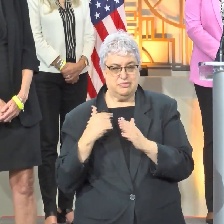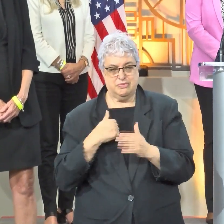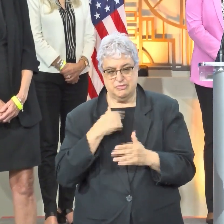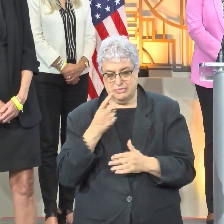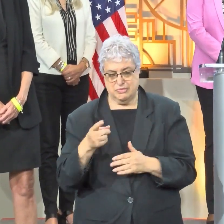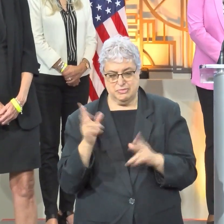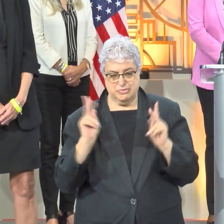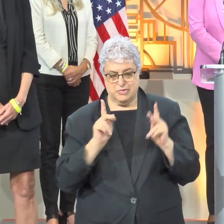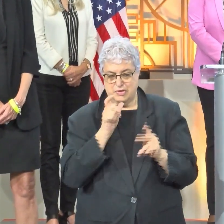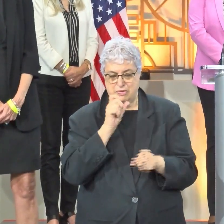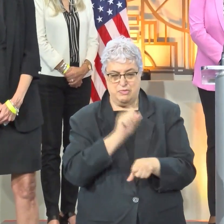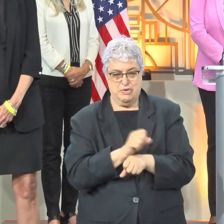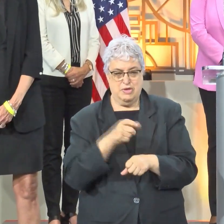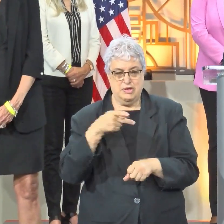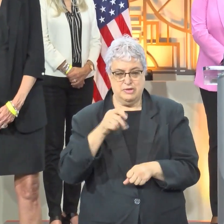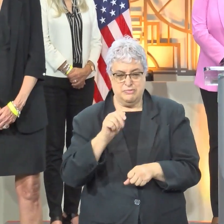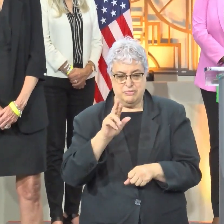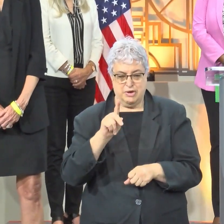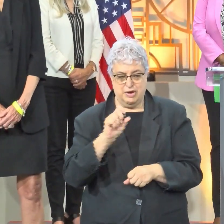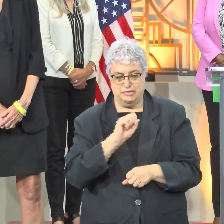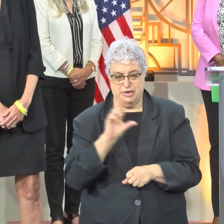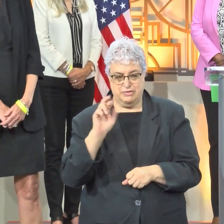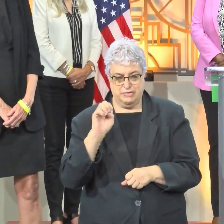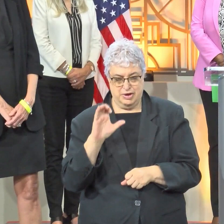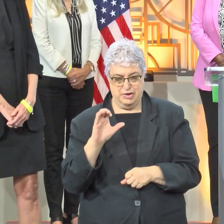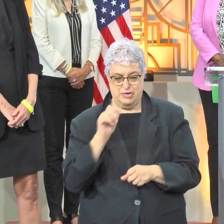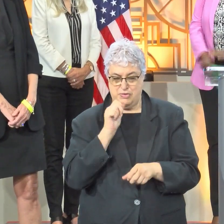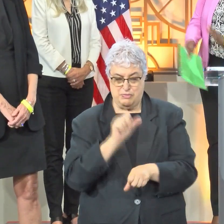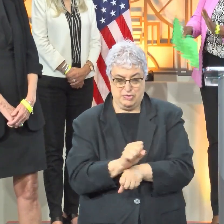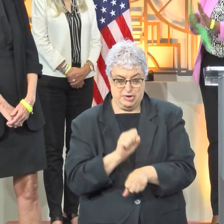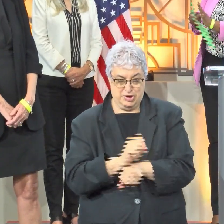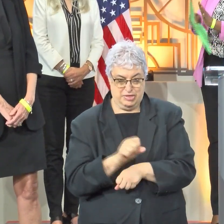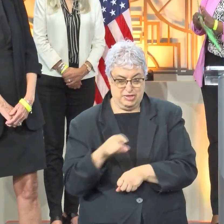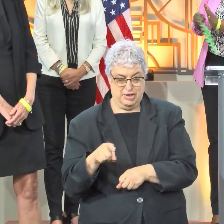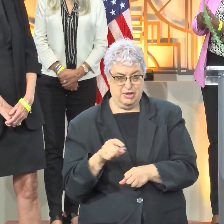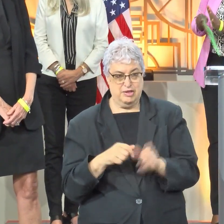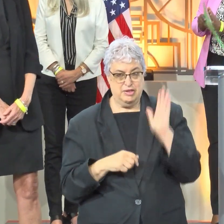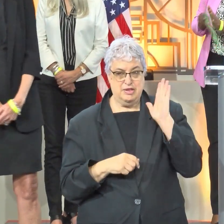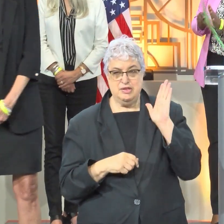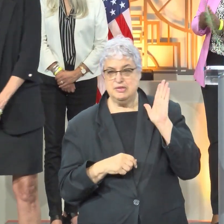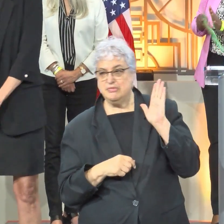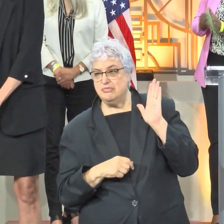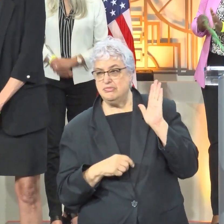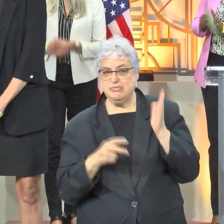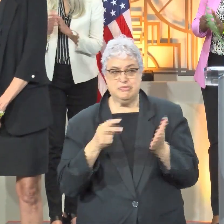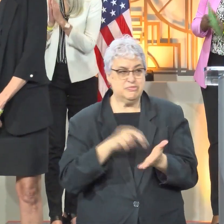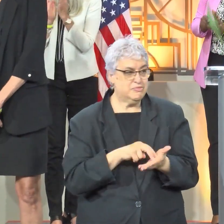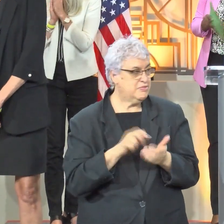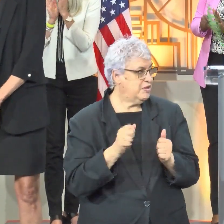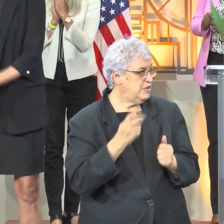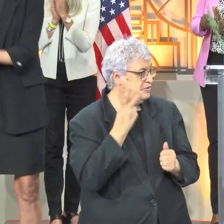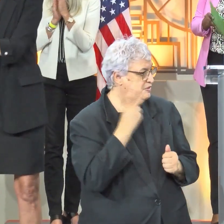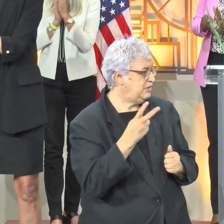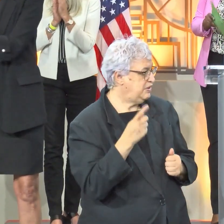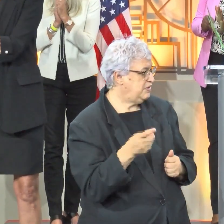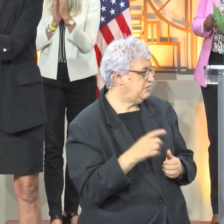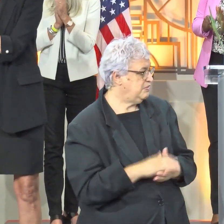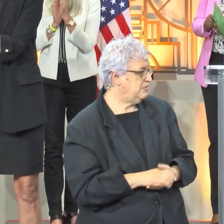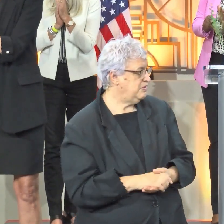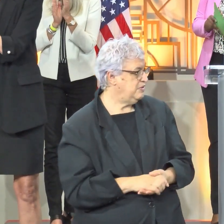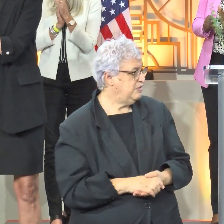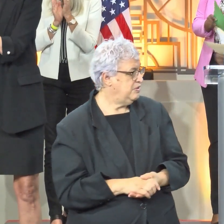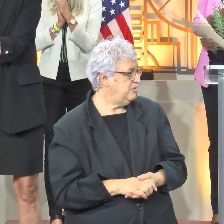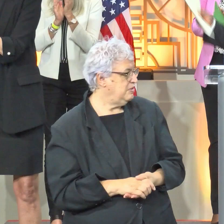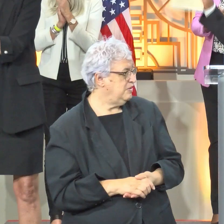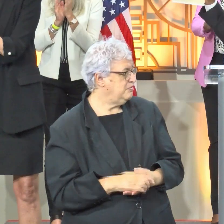the employees of Houston Park and Rec. If you're an employee of Houston Park and Rec, just kind of raise your hand and stand up so I can see you.